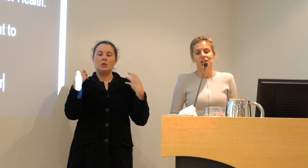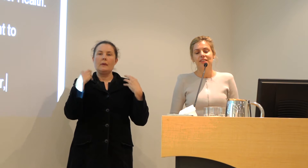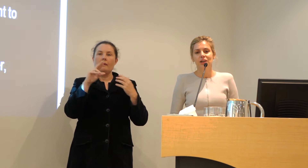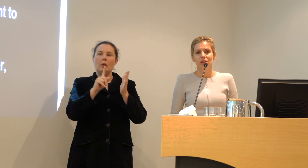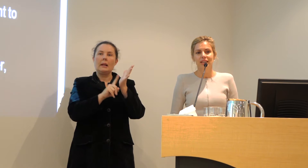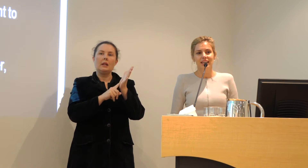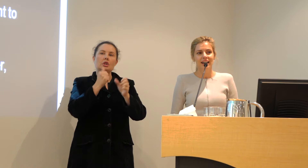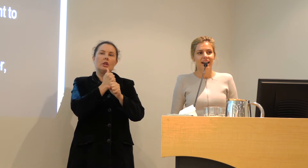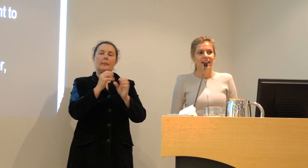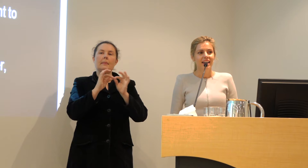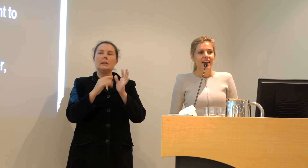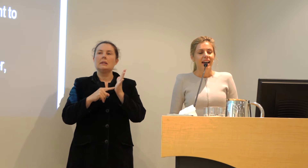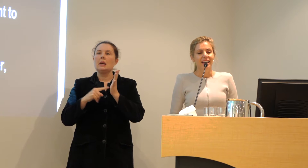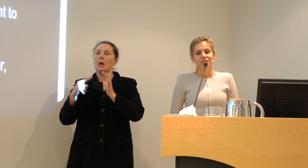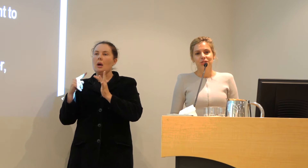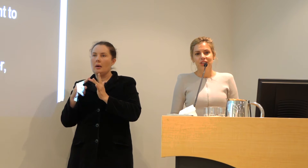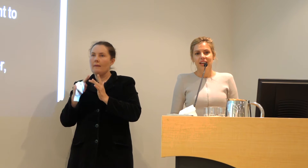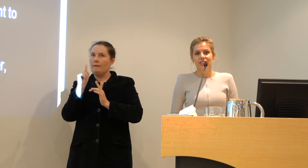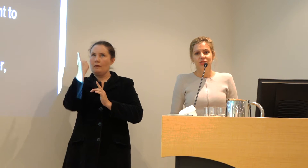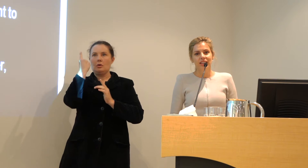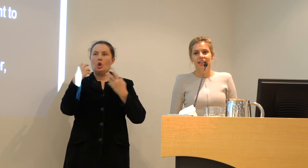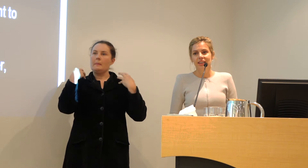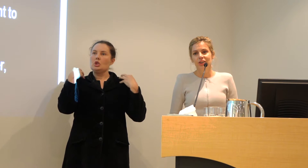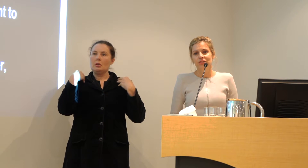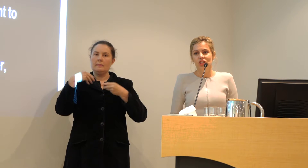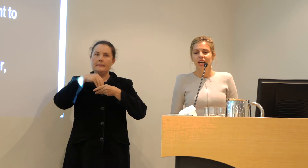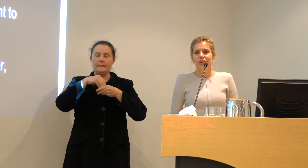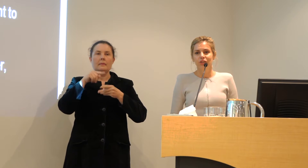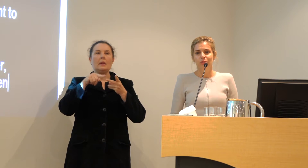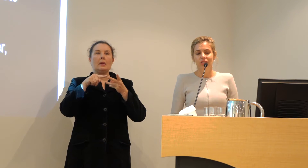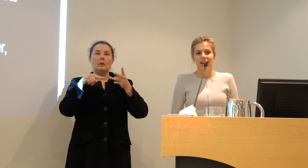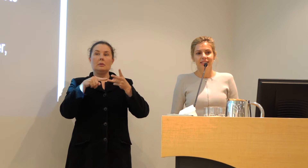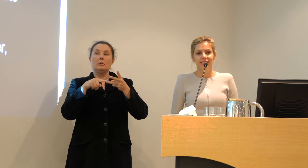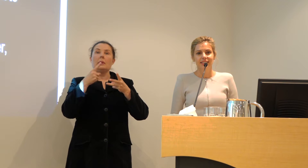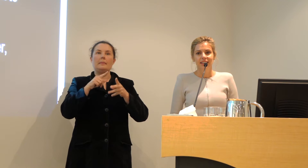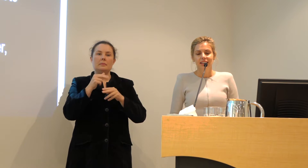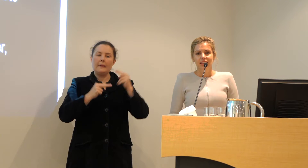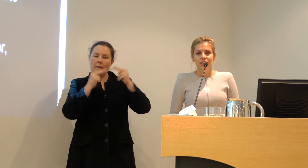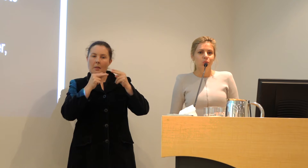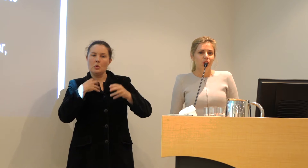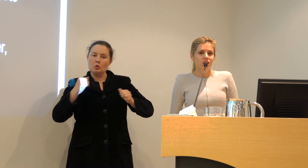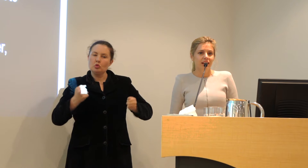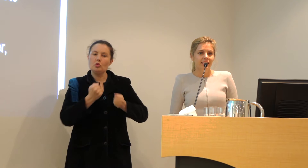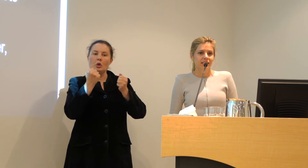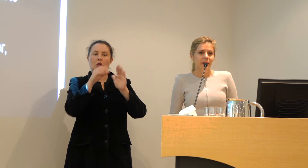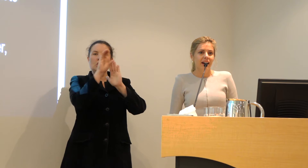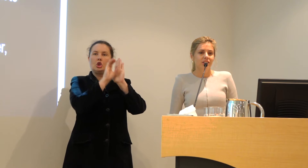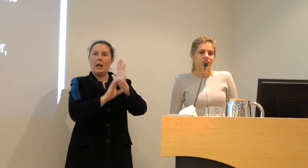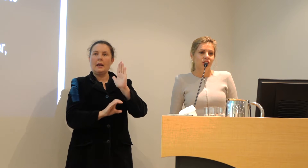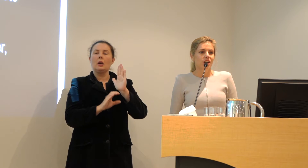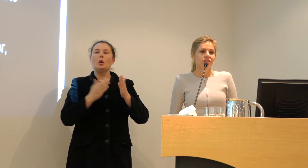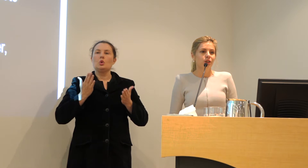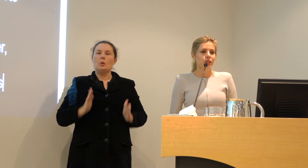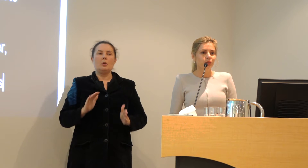first Commissioner for LGBTI, and through their strengthening of the Charter of Human Rights. This project is